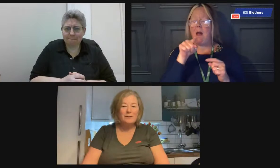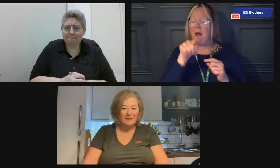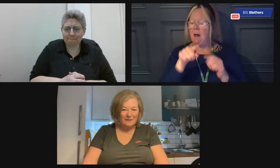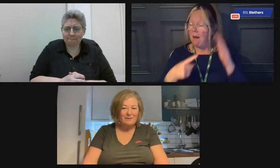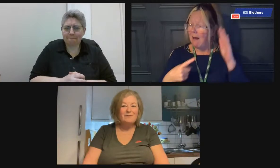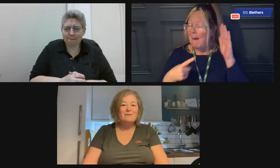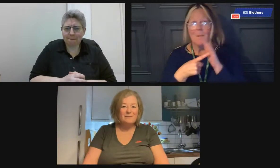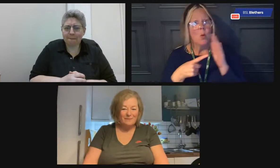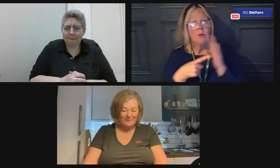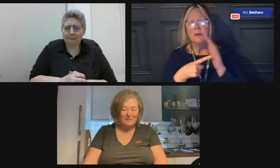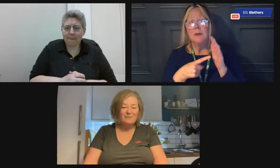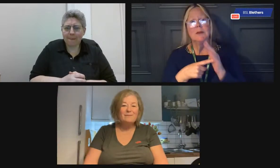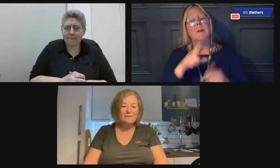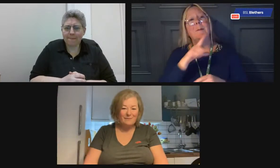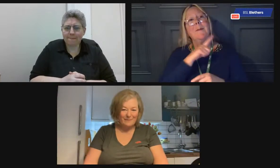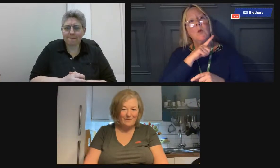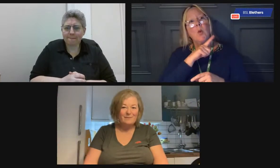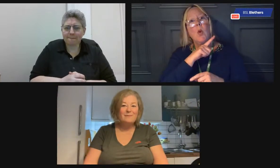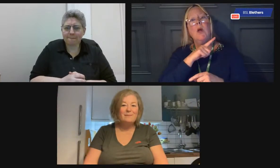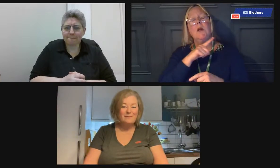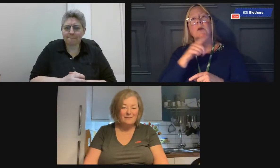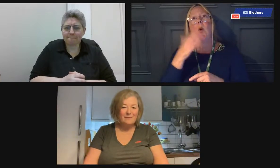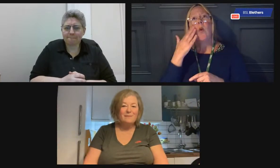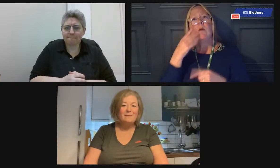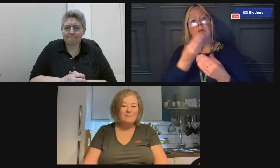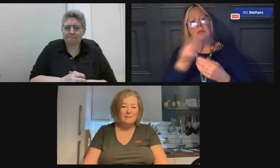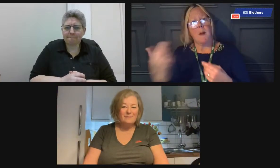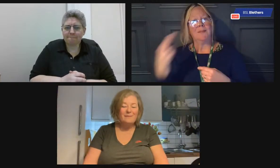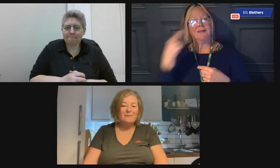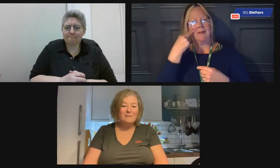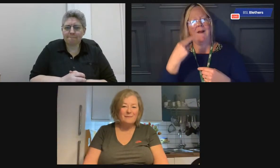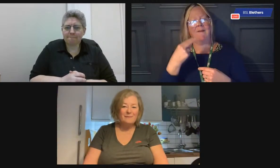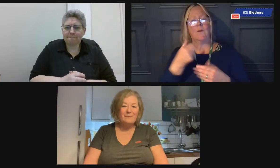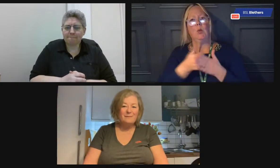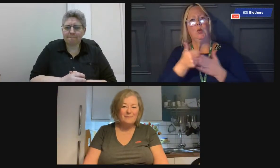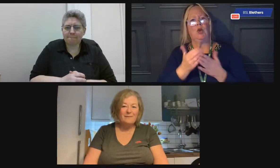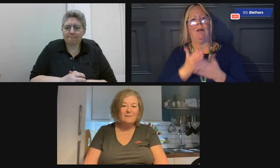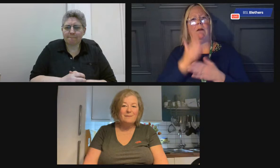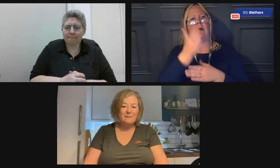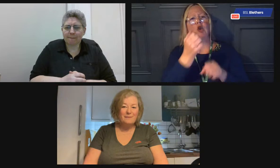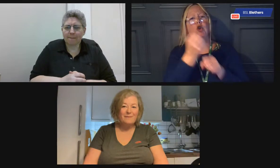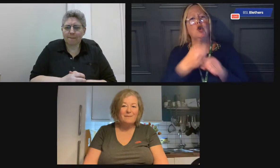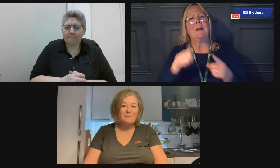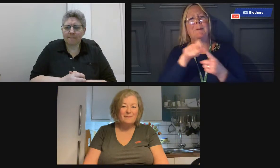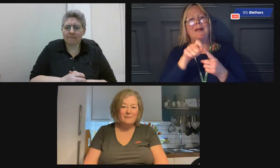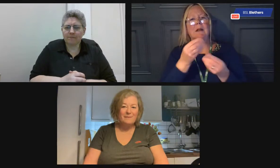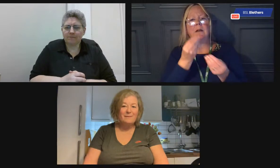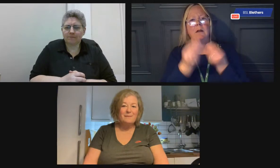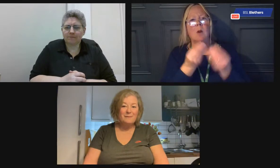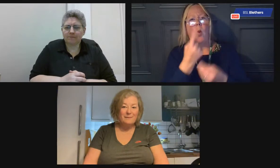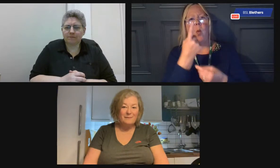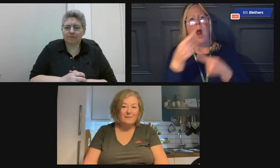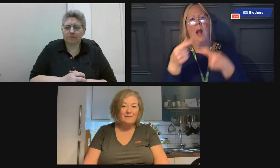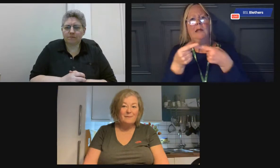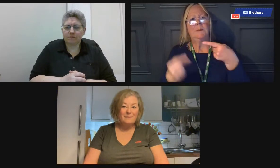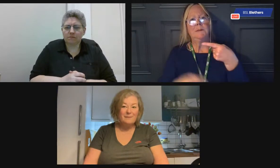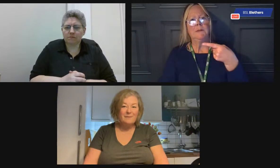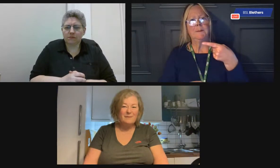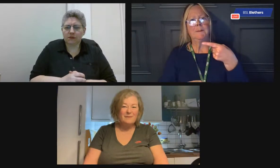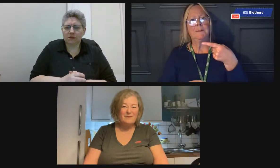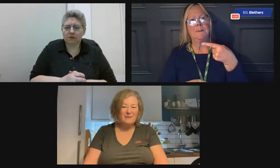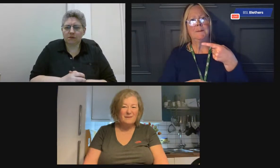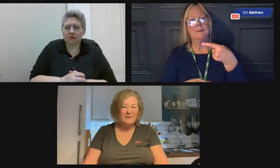feel Yeah. there is, just go back again. Keep going back, because it's important. Some deaf people will go to